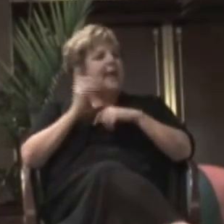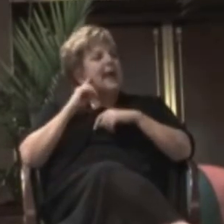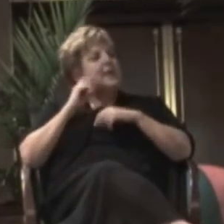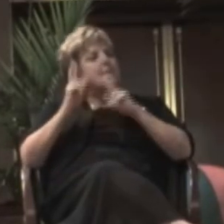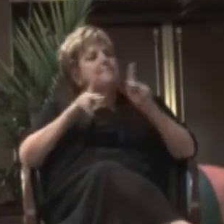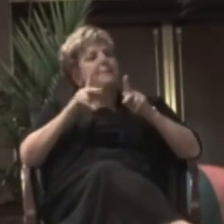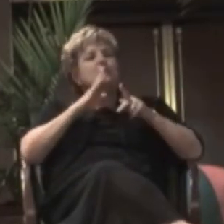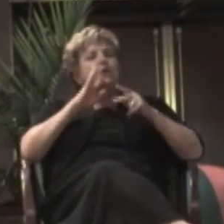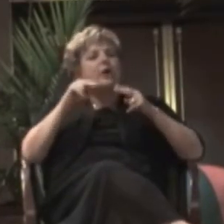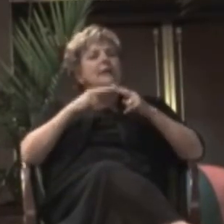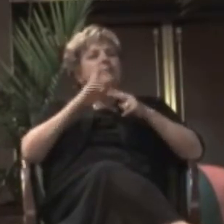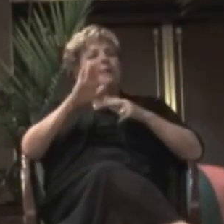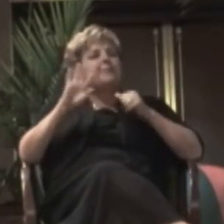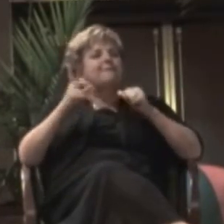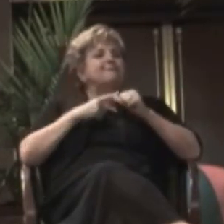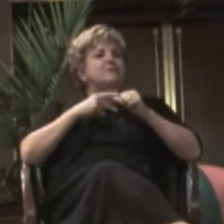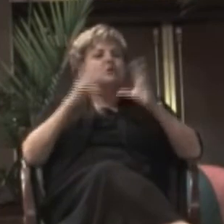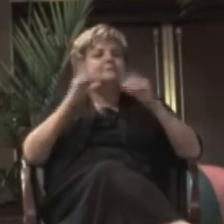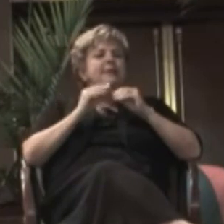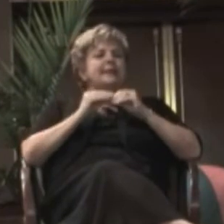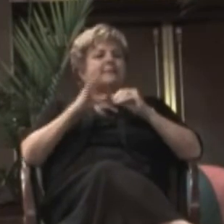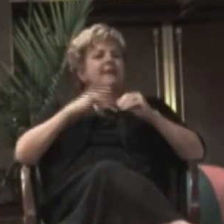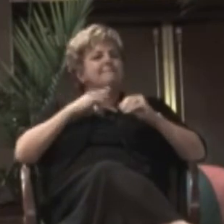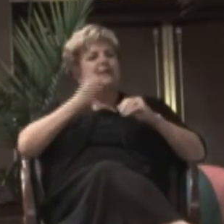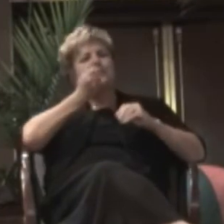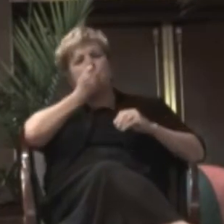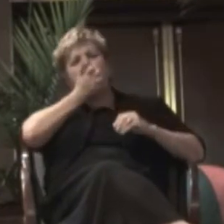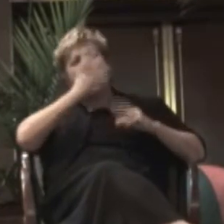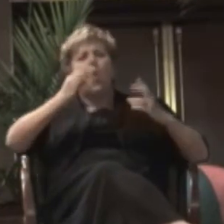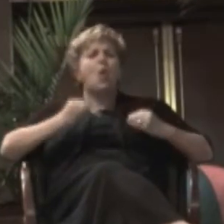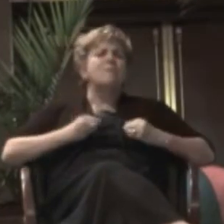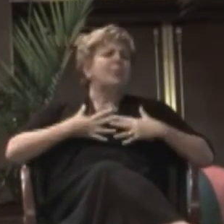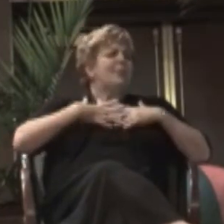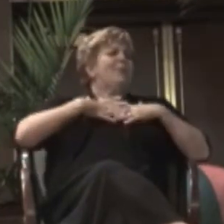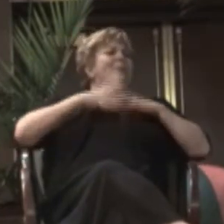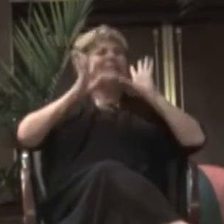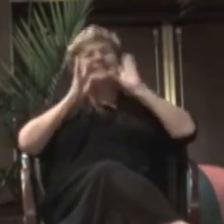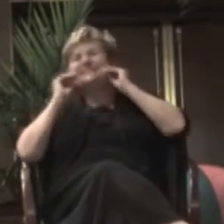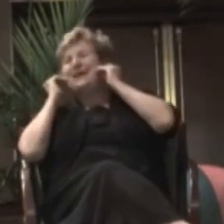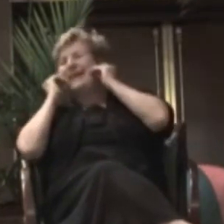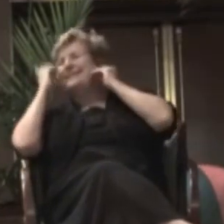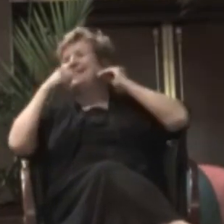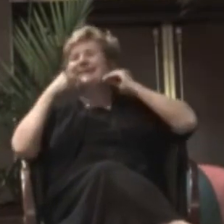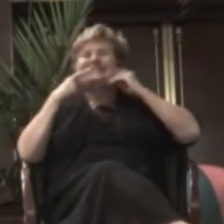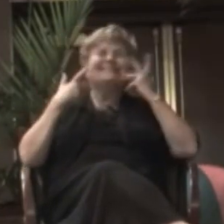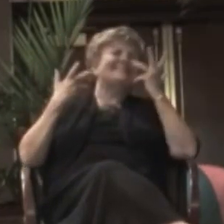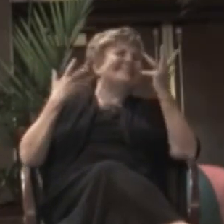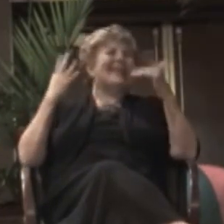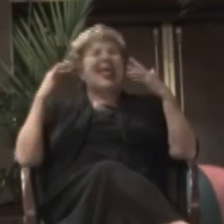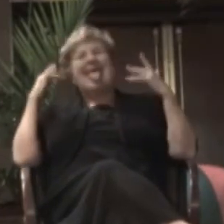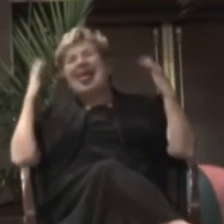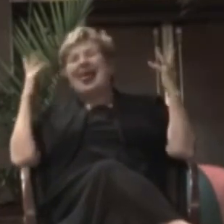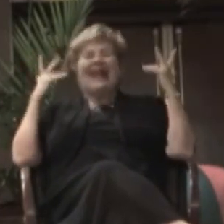they felt the warmth and all this kind of stuff, and smiling faces and all this stuff. I felt like home at